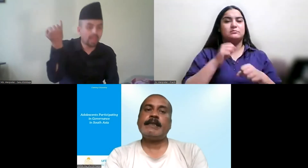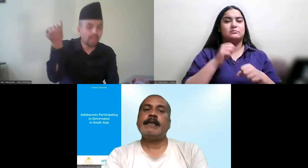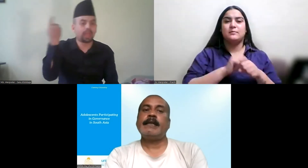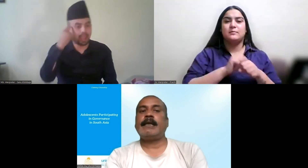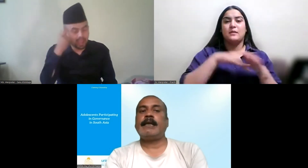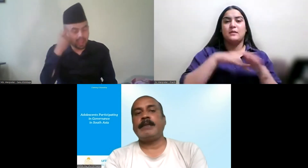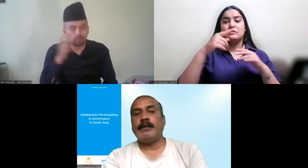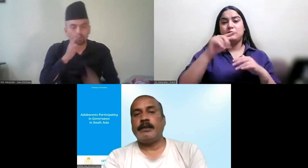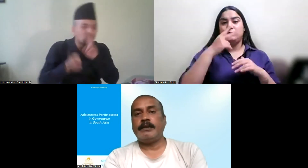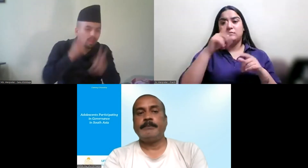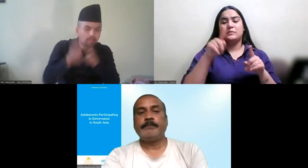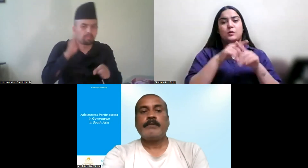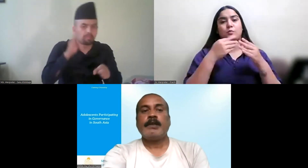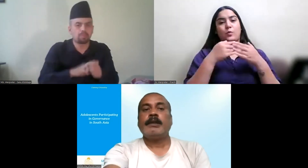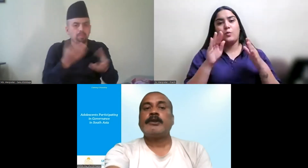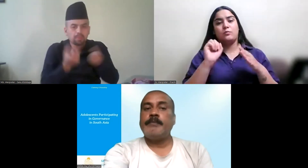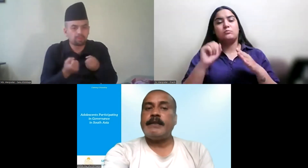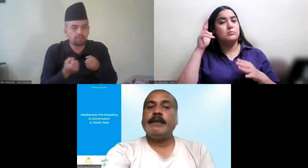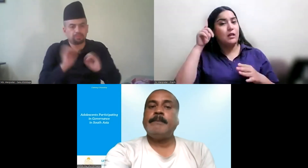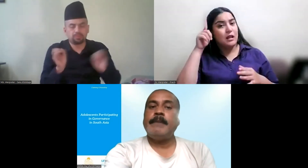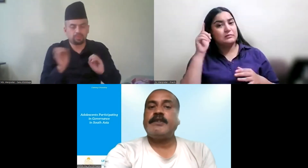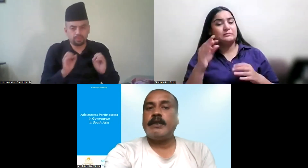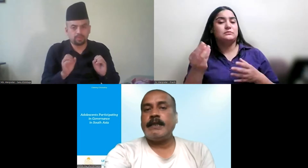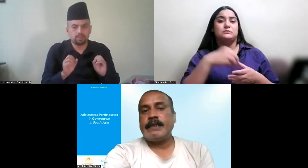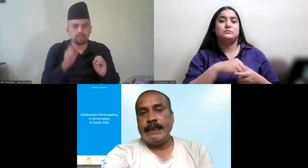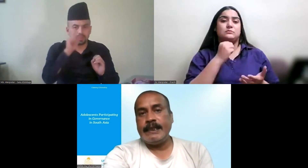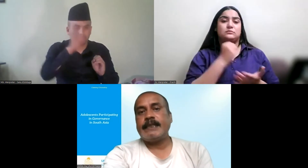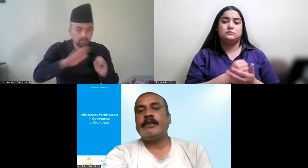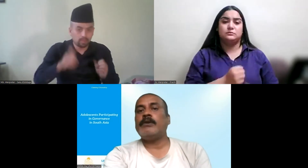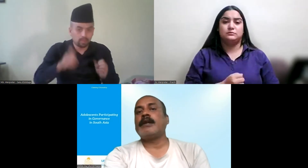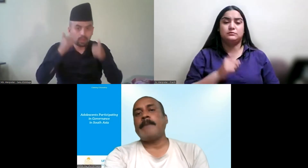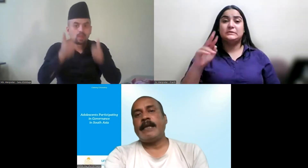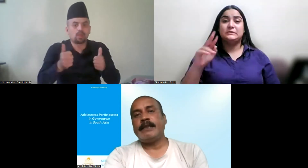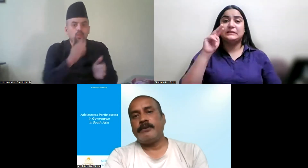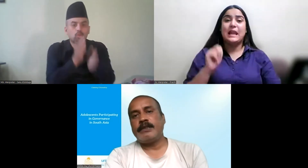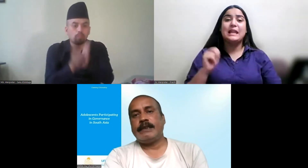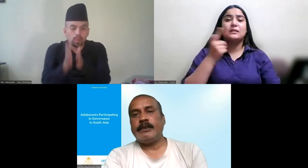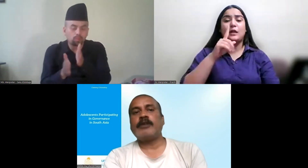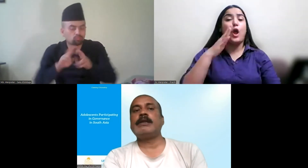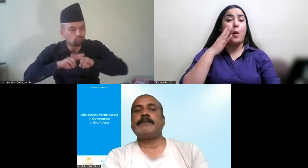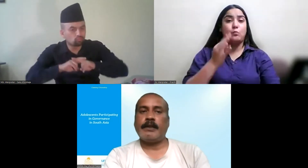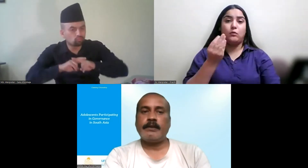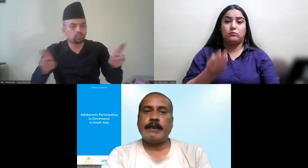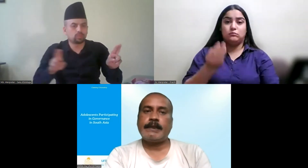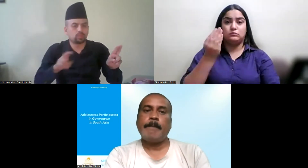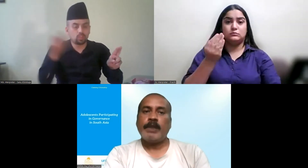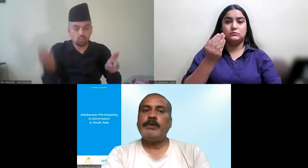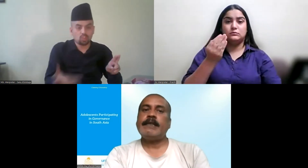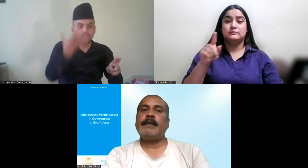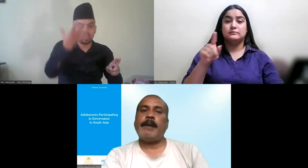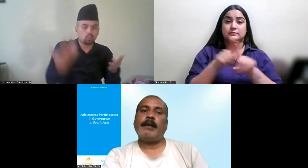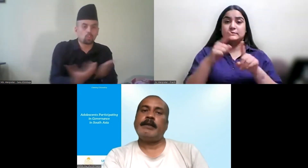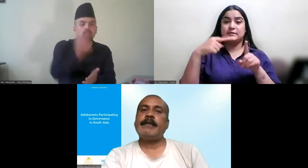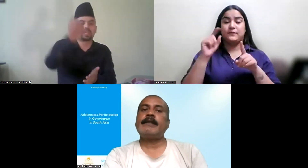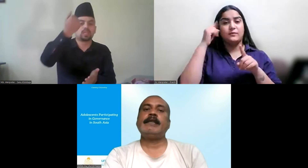their opinions, and be heard. To better embed children's needs in overall planning efforts in the ongoing federal context, UNICEF